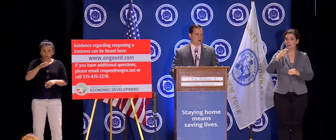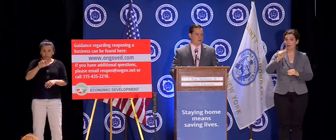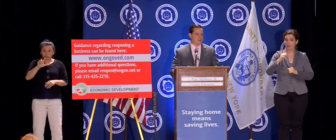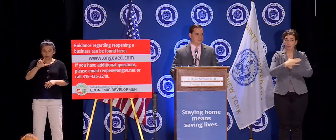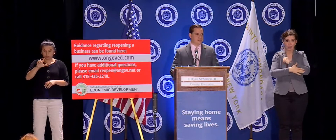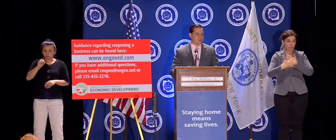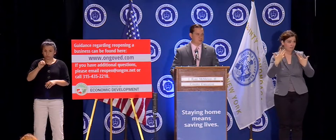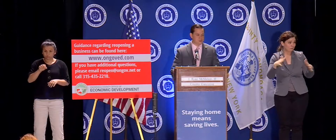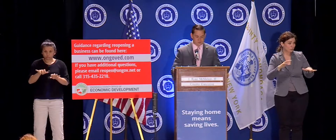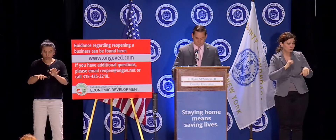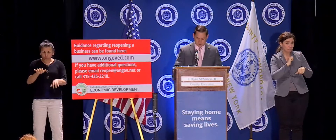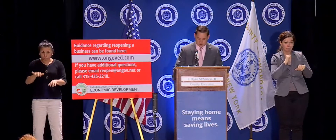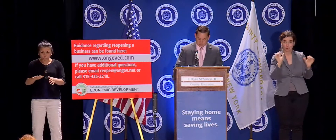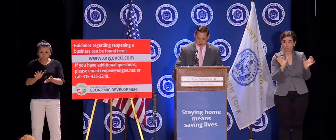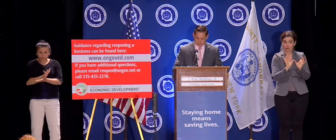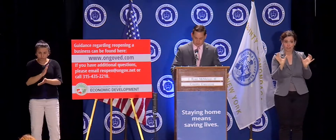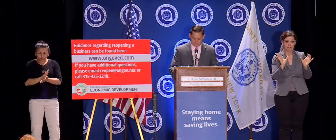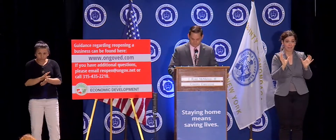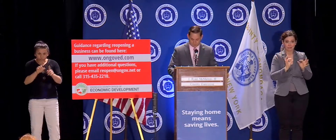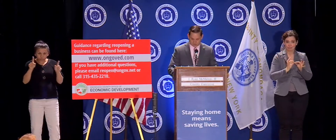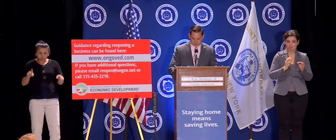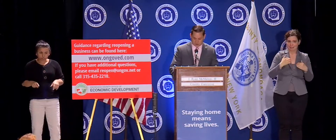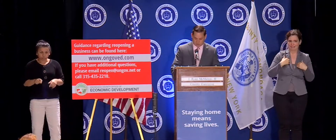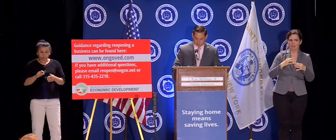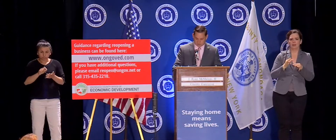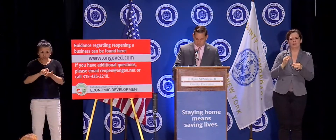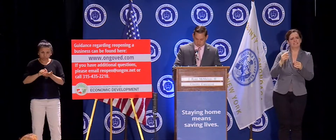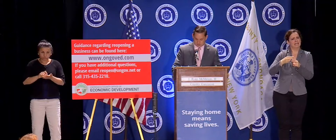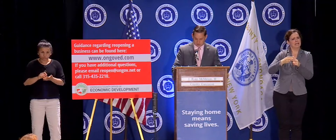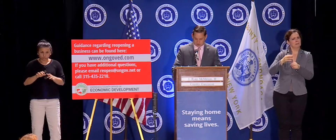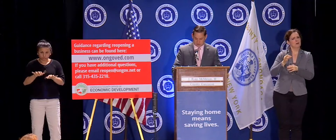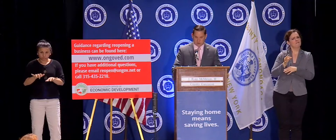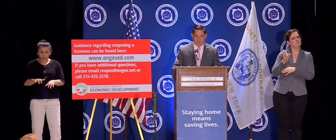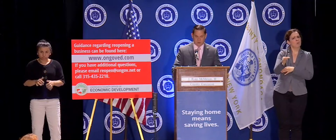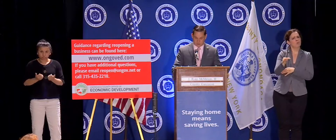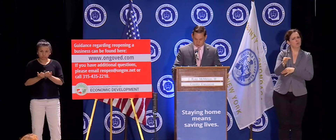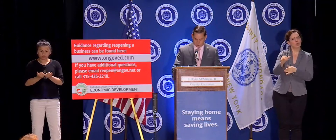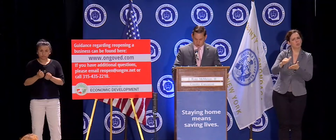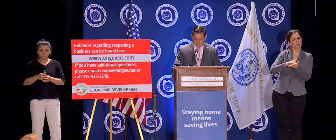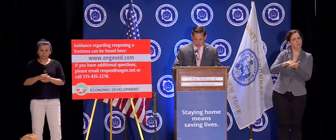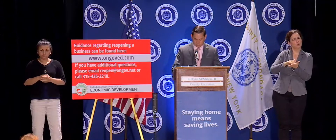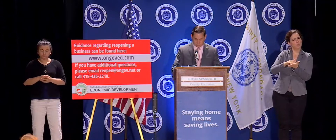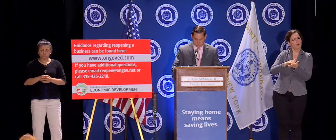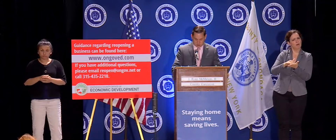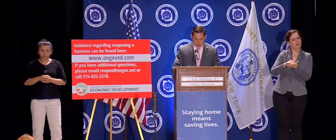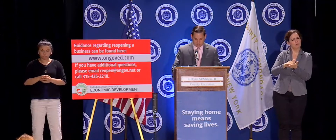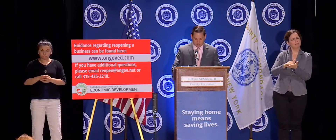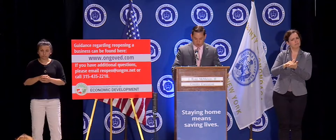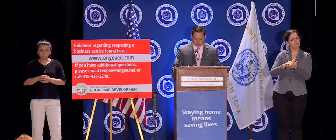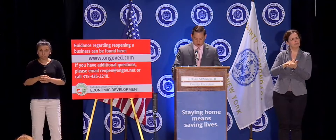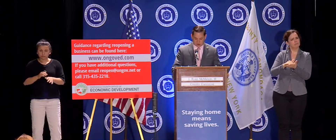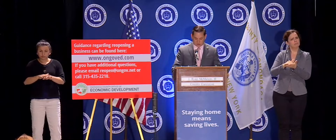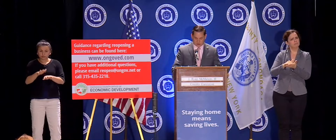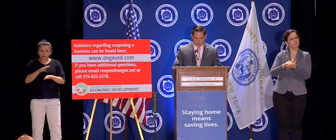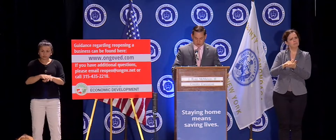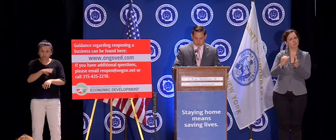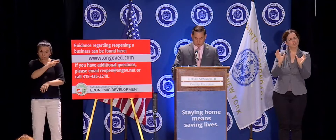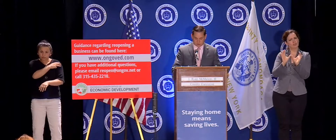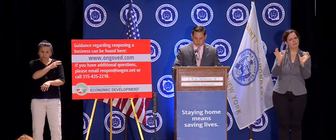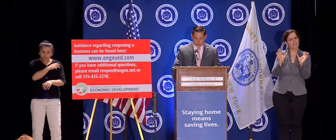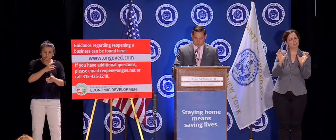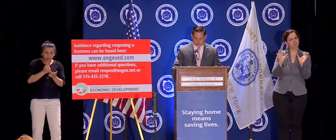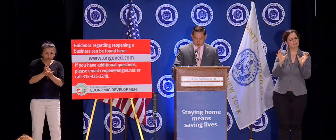York attestations. That's doubled essentially from earlier in the week. Questions